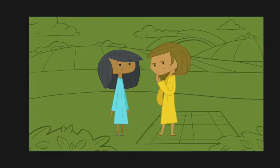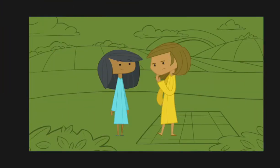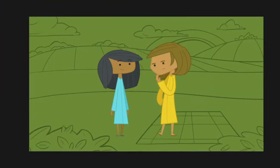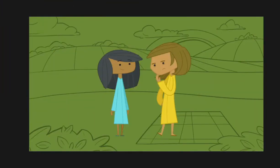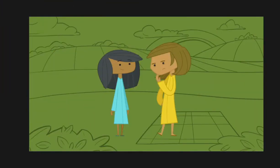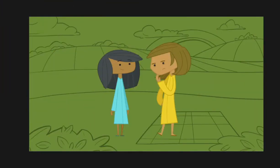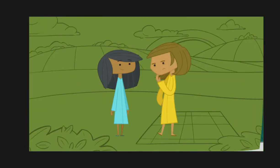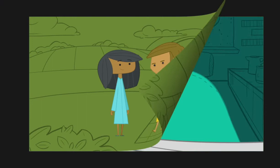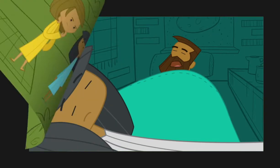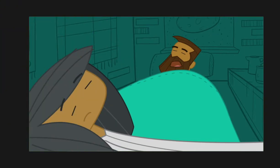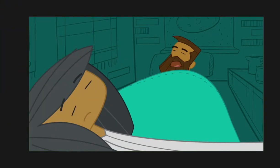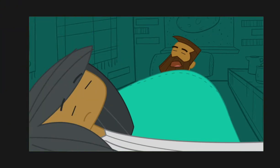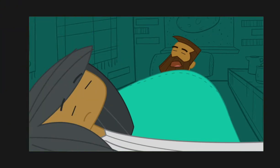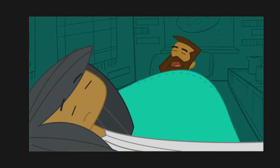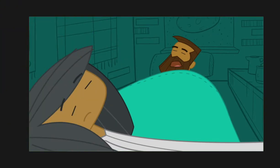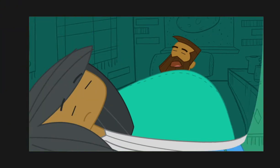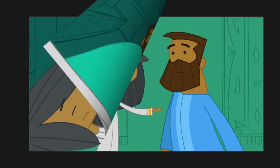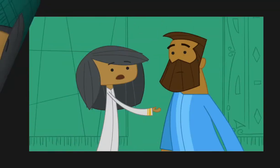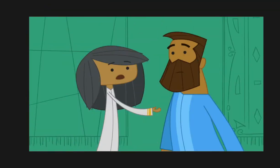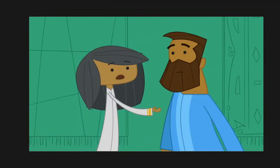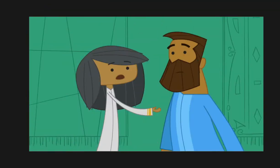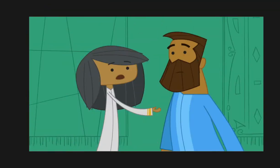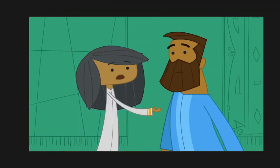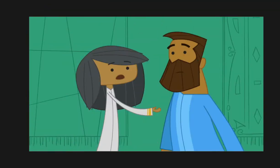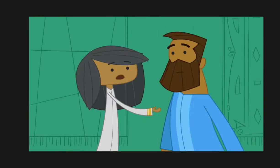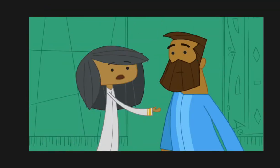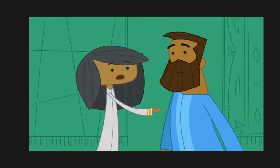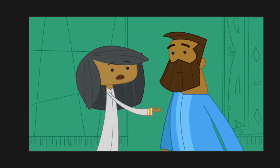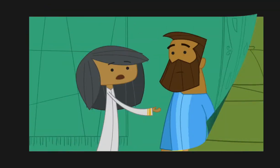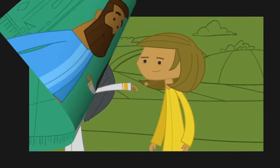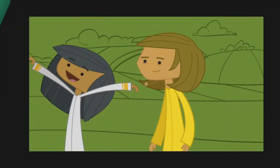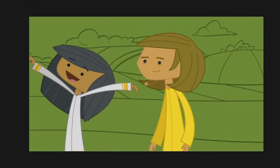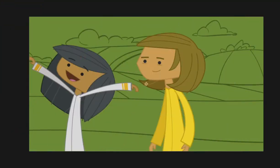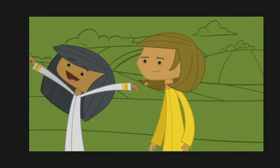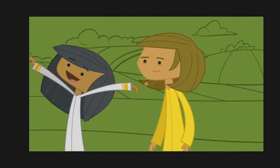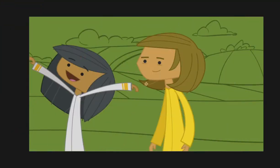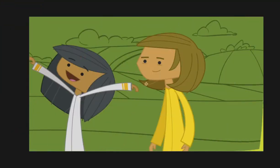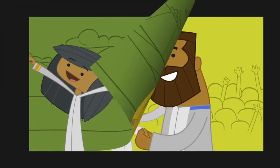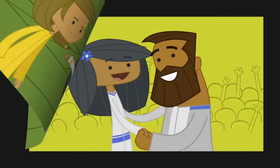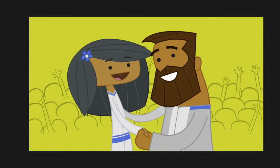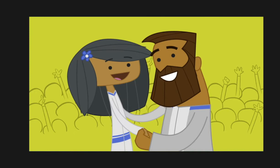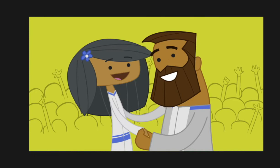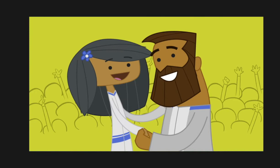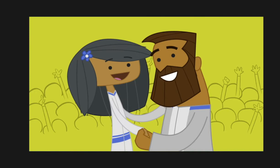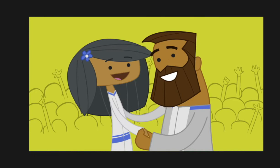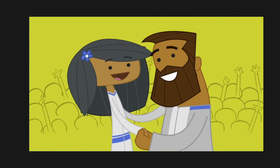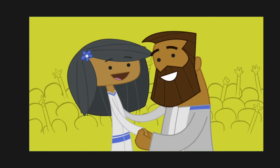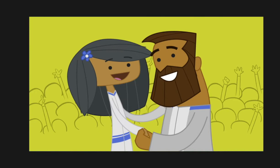plan. Ruth obeyed it. She wanted to marry Boaz. He agreed. Ruth became part of God's special